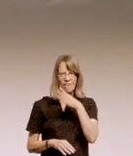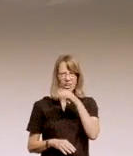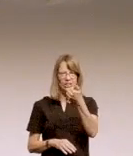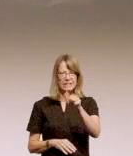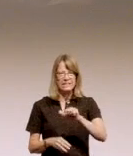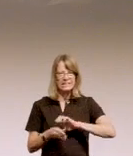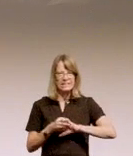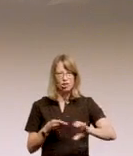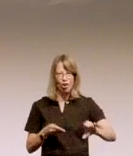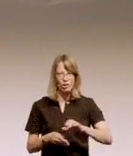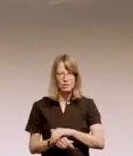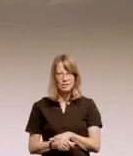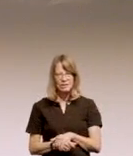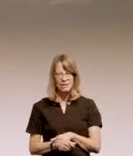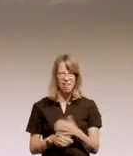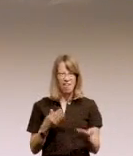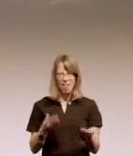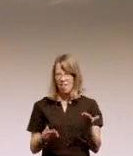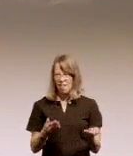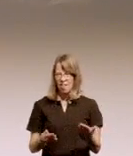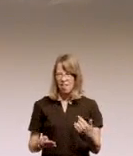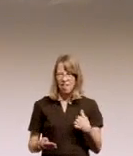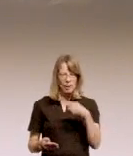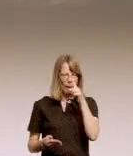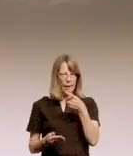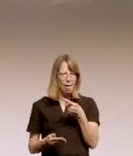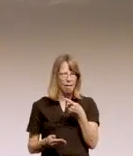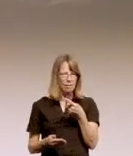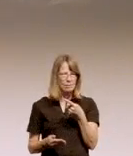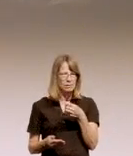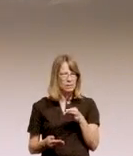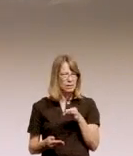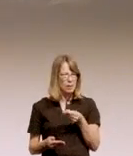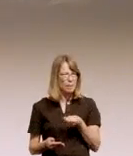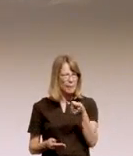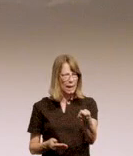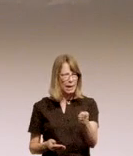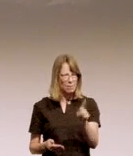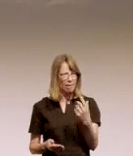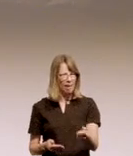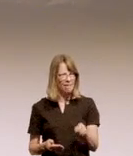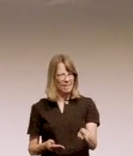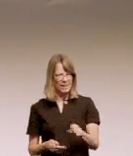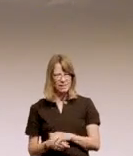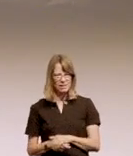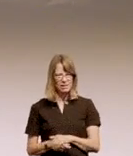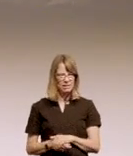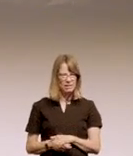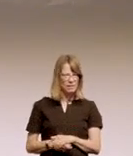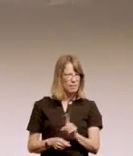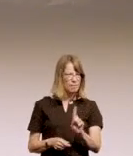$1,560, and I looked at my plan, and I've got that. So when I questioned, what's this